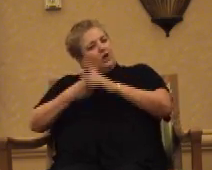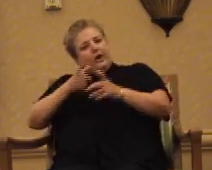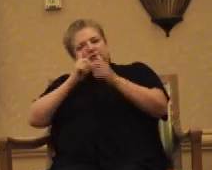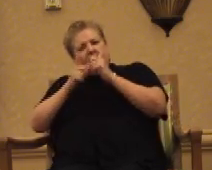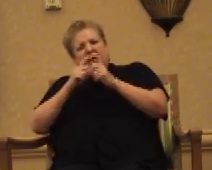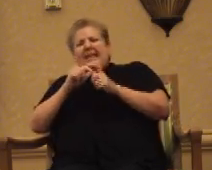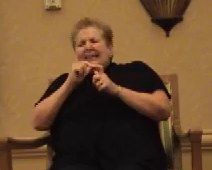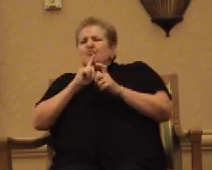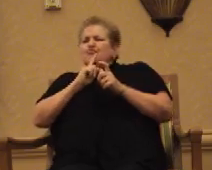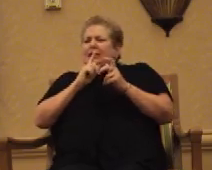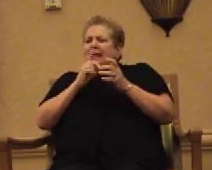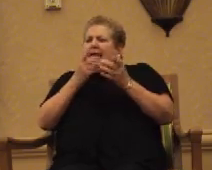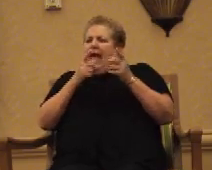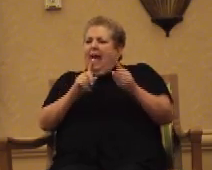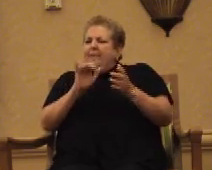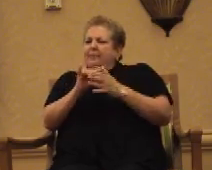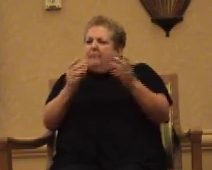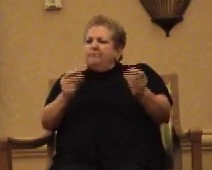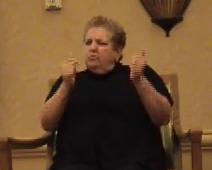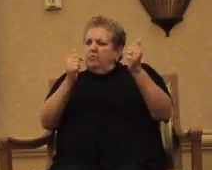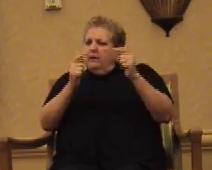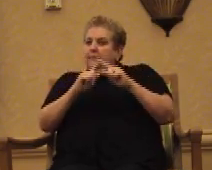in that, but it was pretty close.